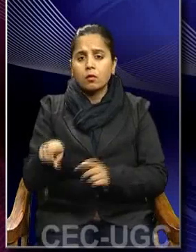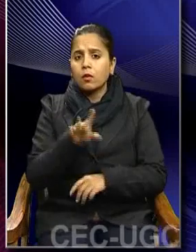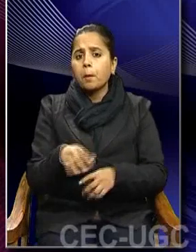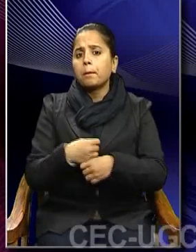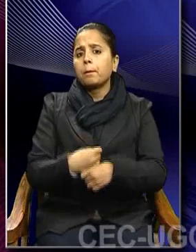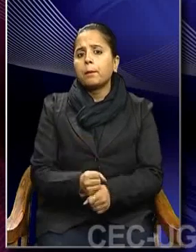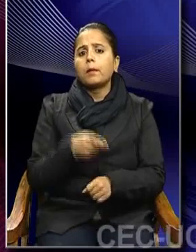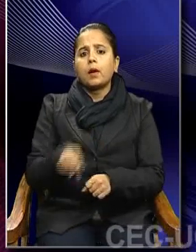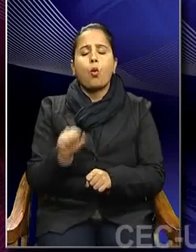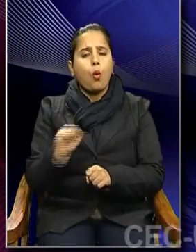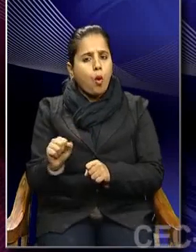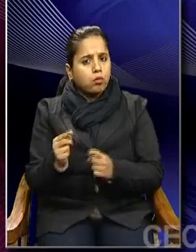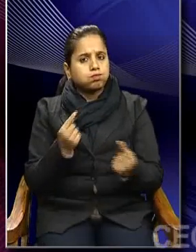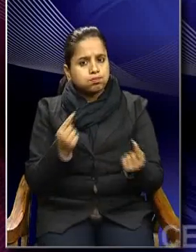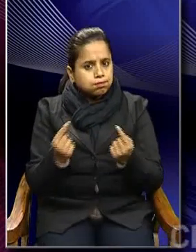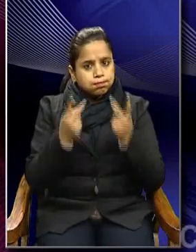created fair degree of